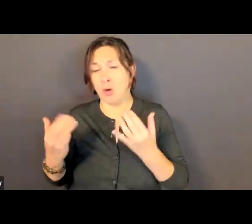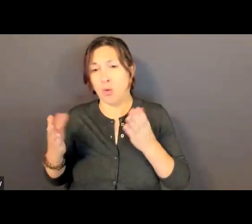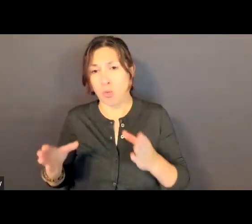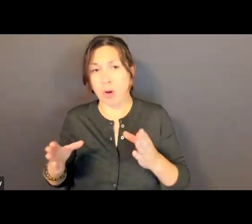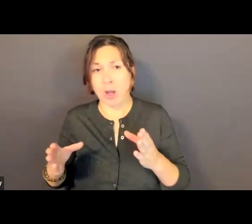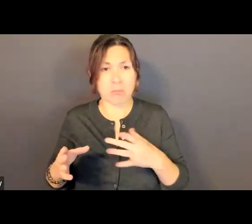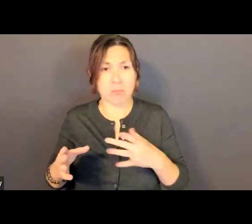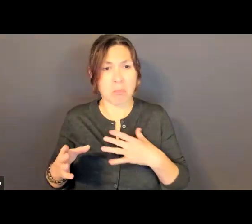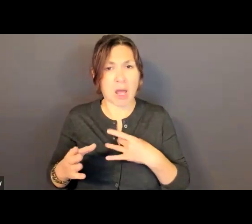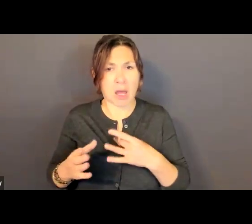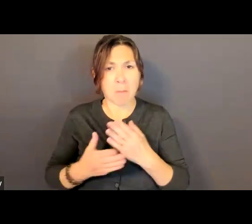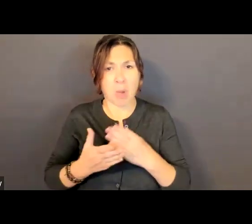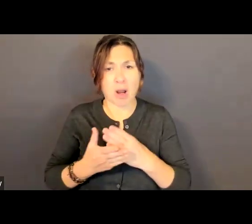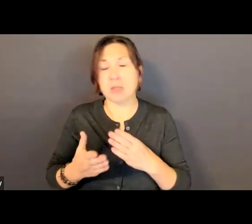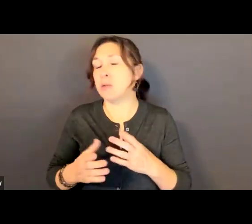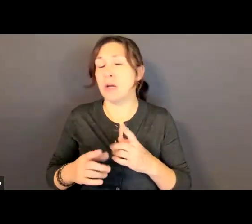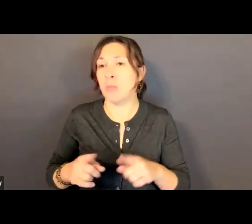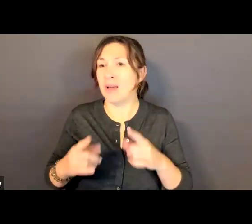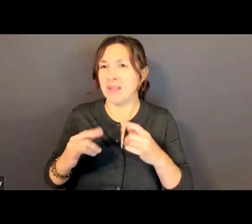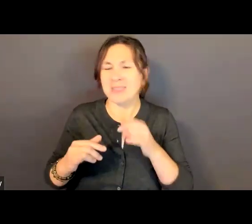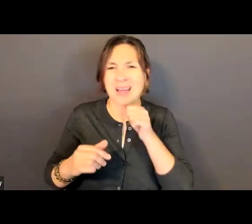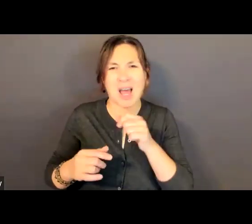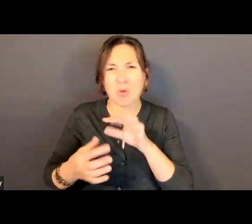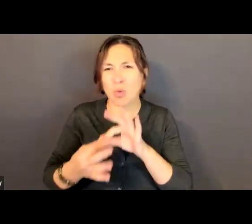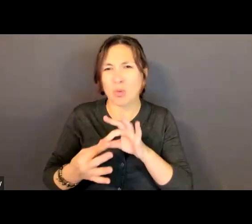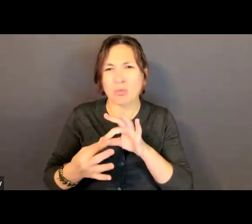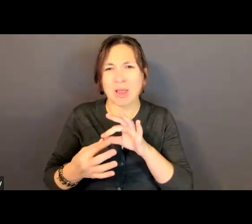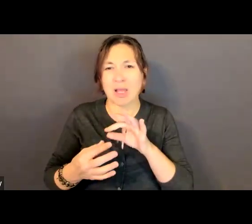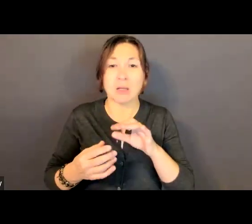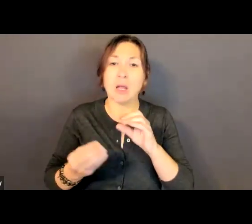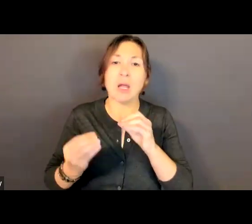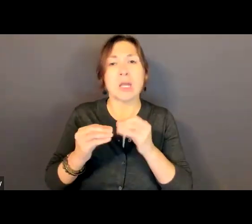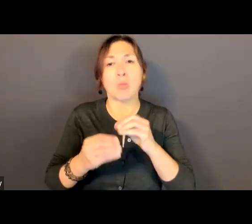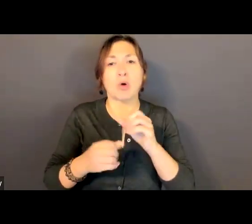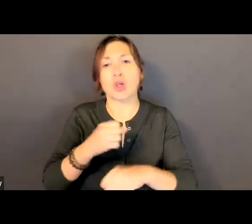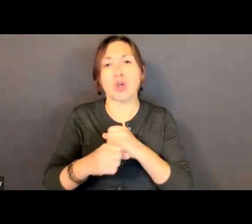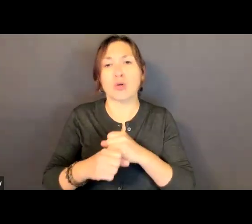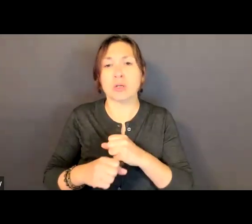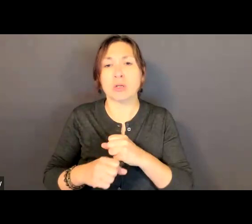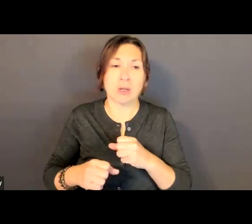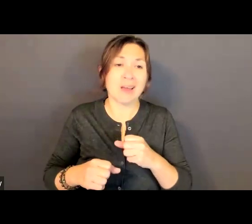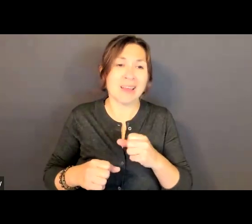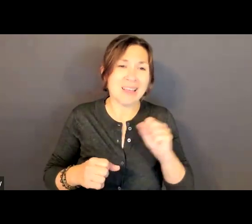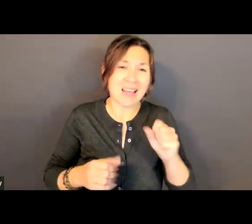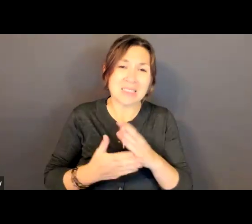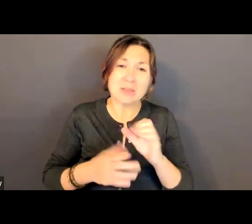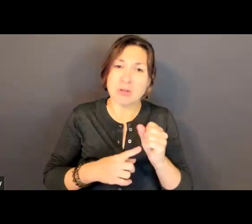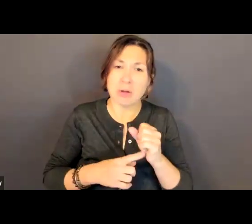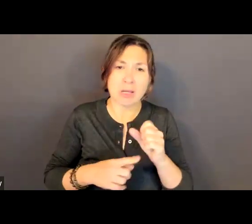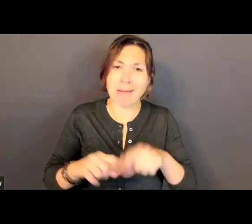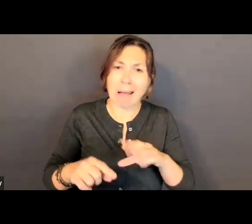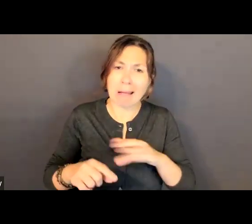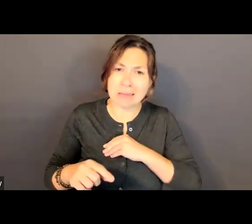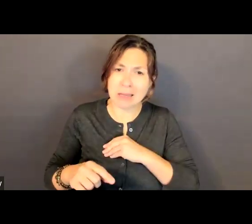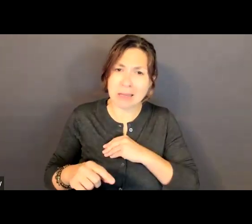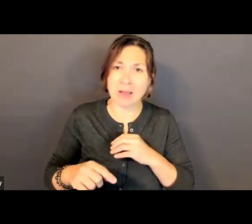or timelines. There are situations that are unacceptable. Maybe it's just a classroom that has a series